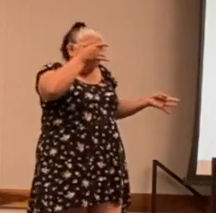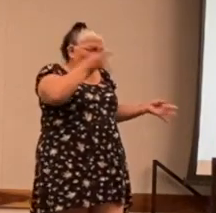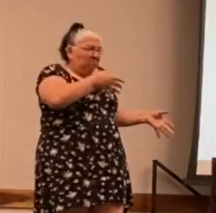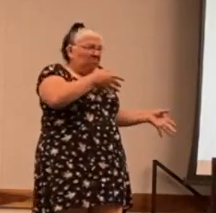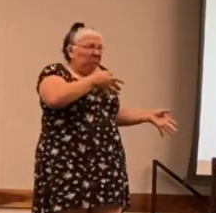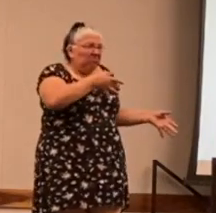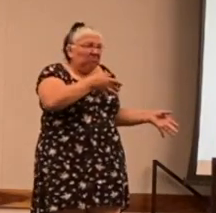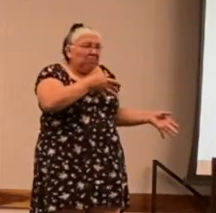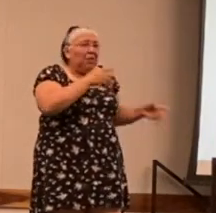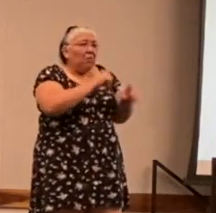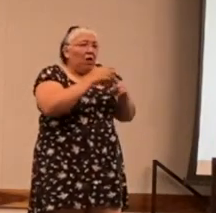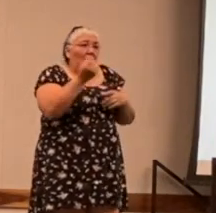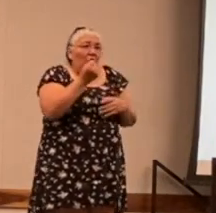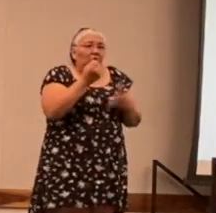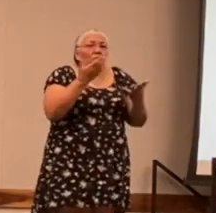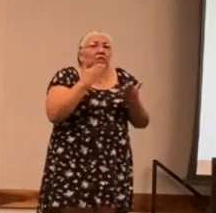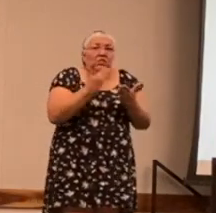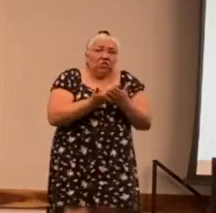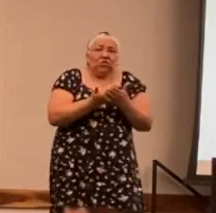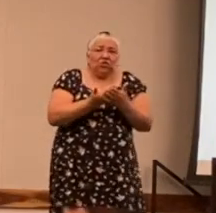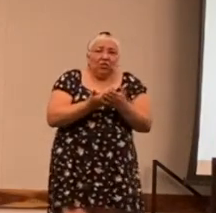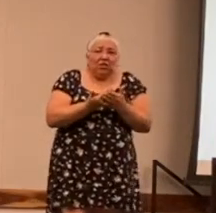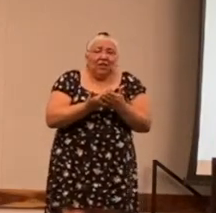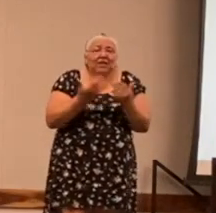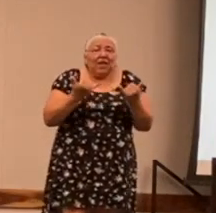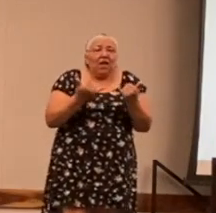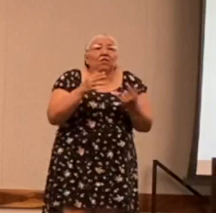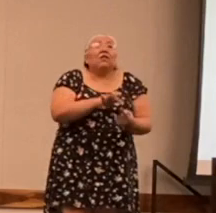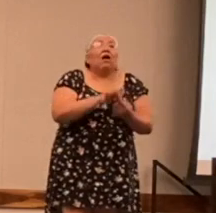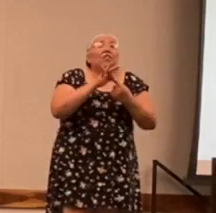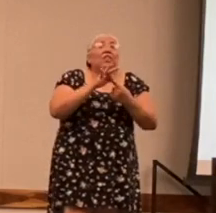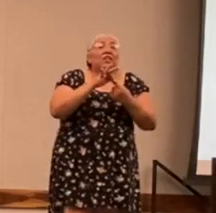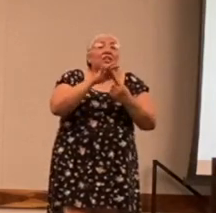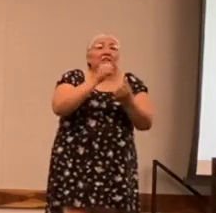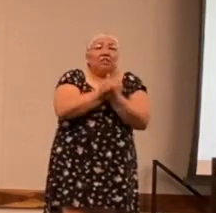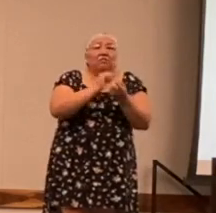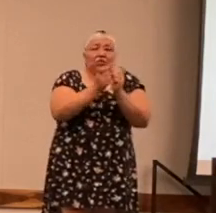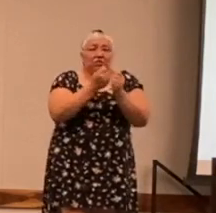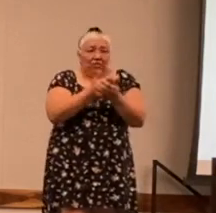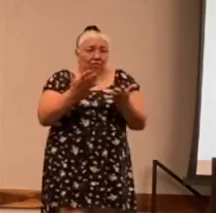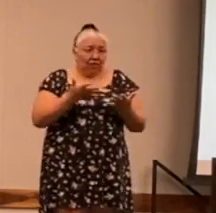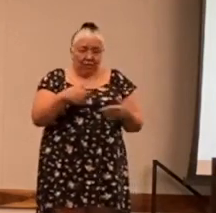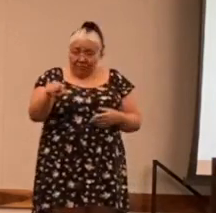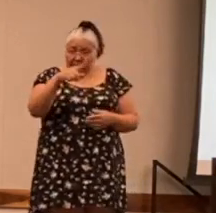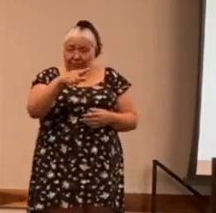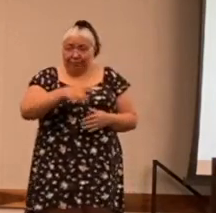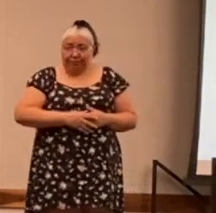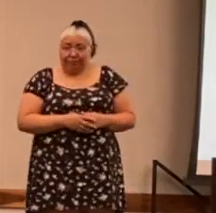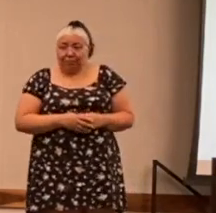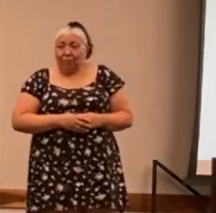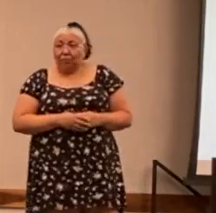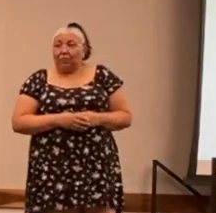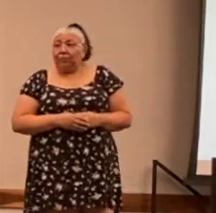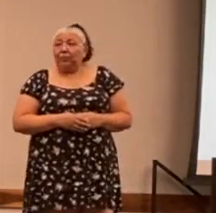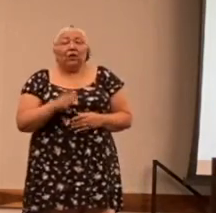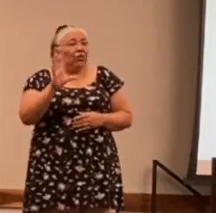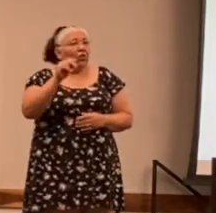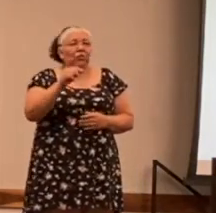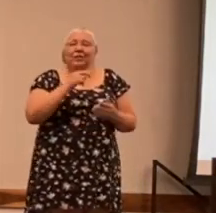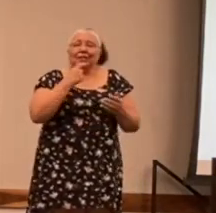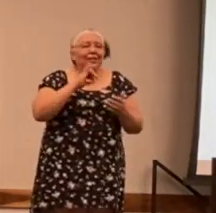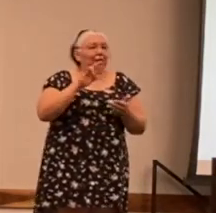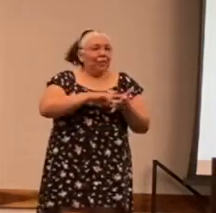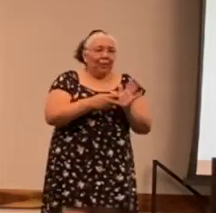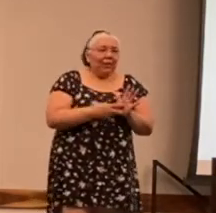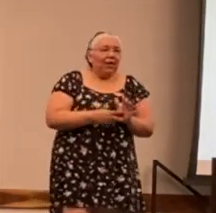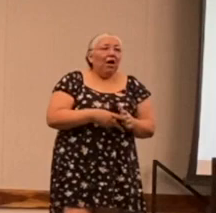evil, but hold on to what is good. Say authentic love changes everything. Authentic love changes everything. No, no, no. Say it like you mean